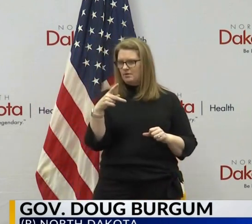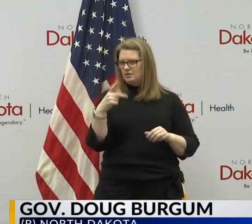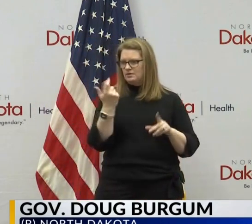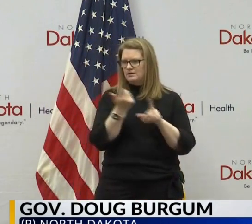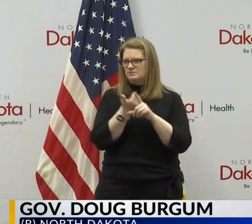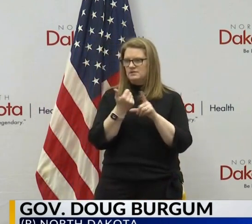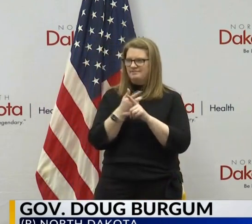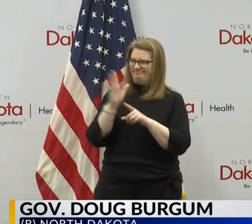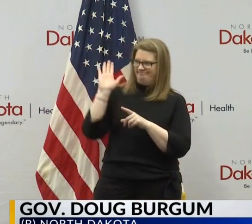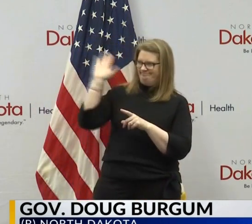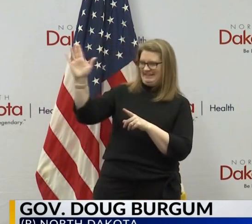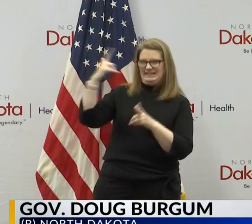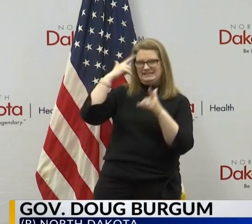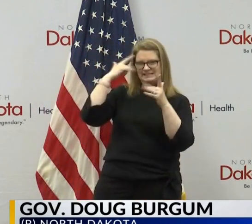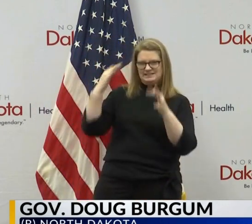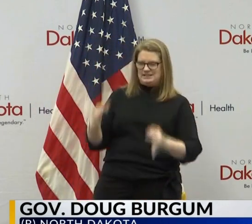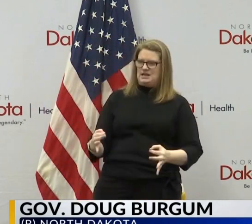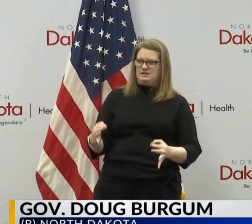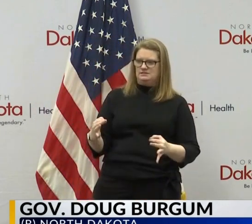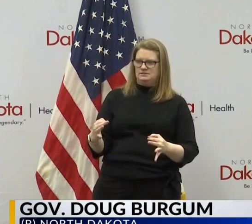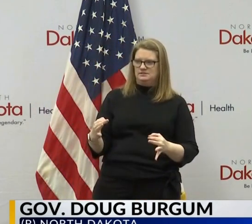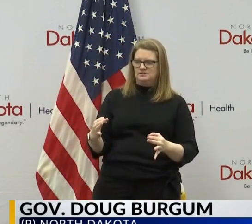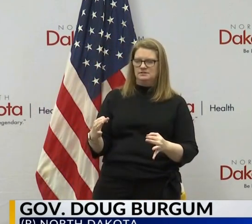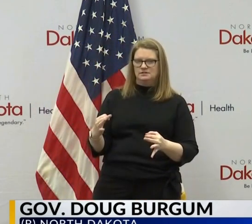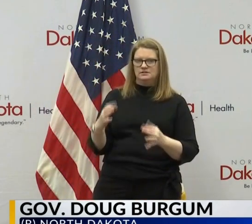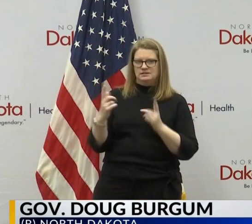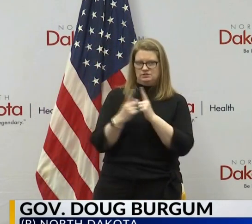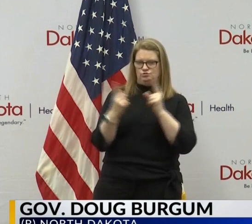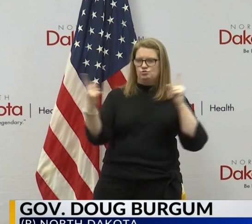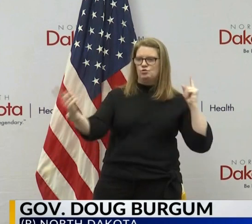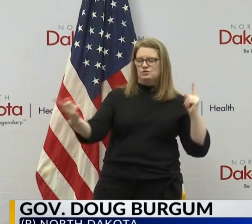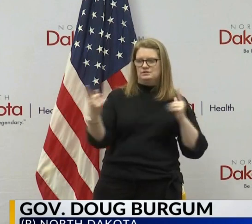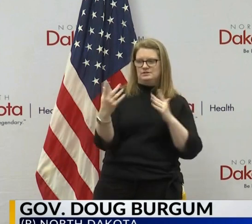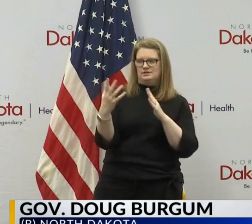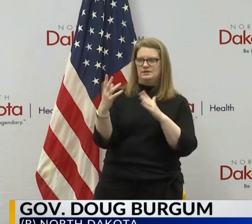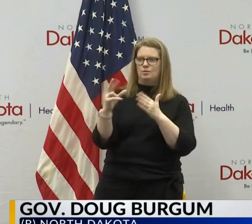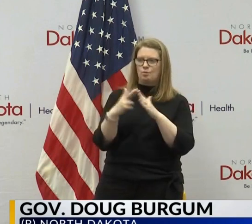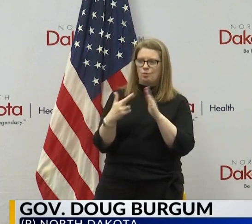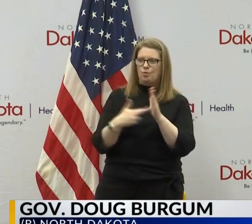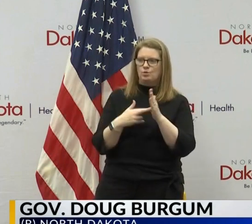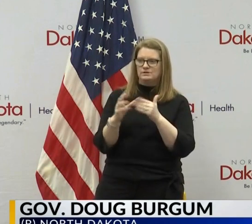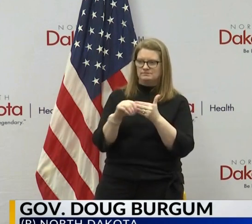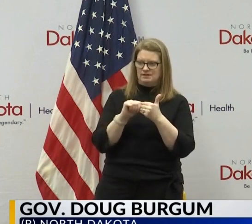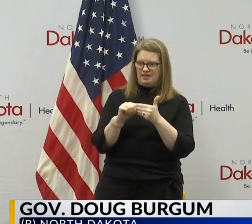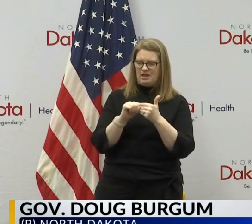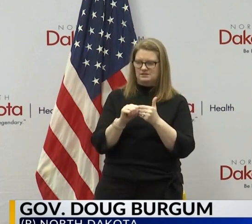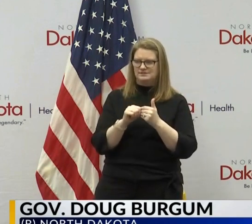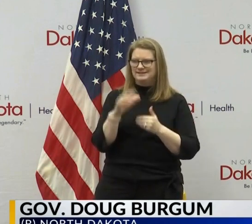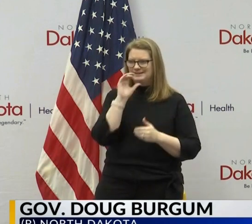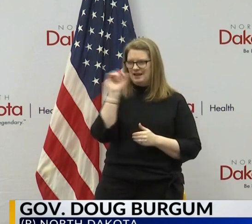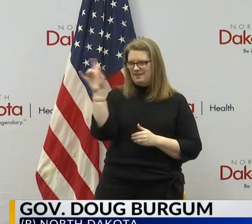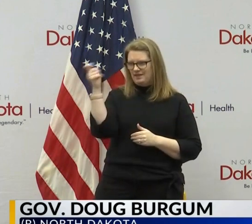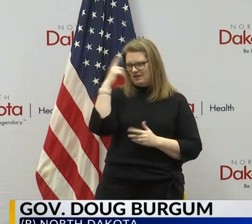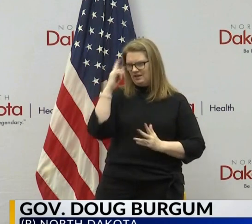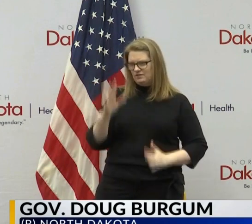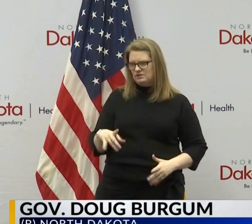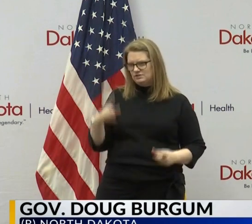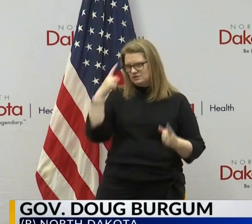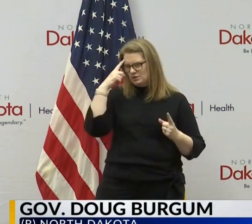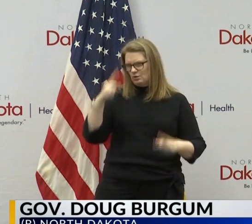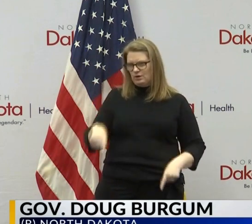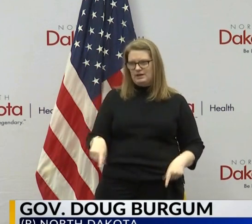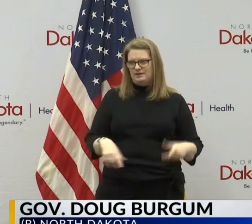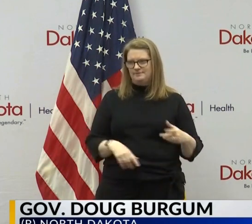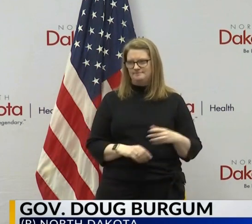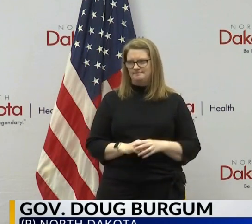is the ultimate decision maker for determining when to relax social distancing guidelines, not the governors. Do you agree with that